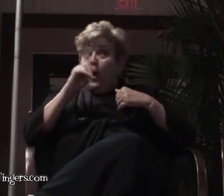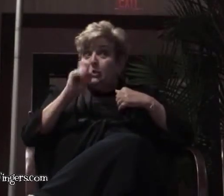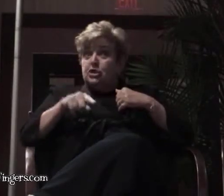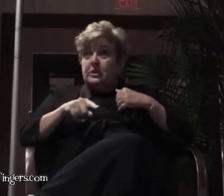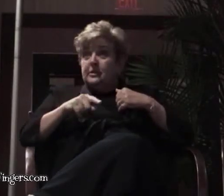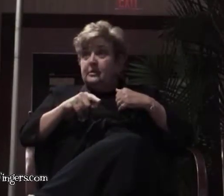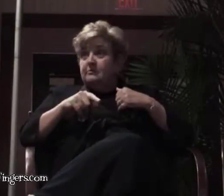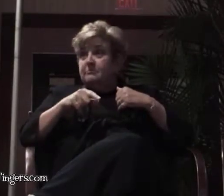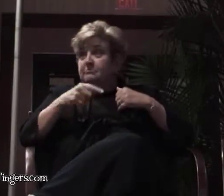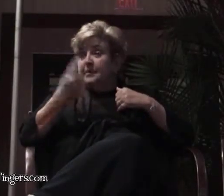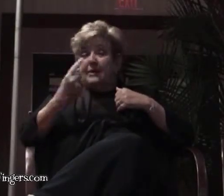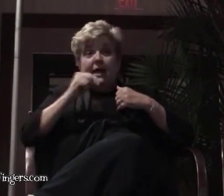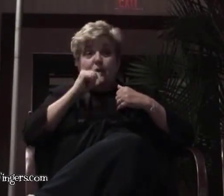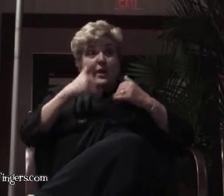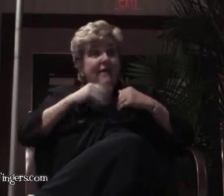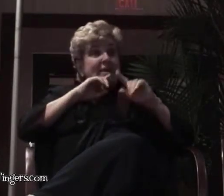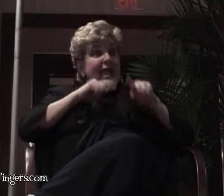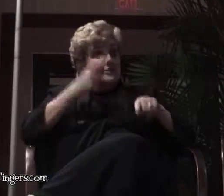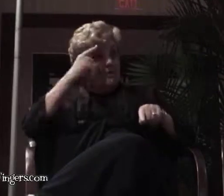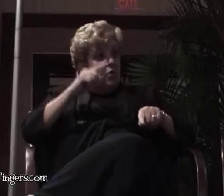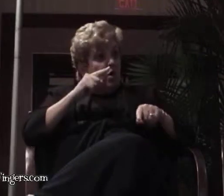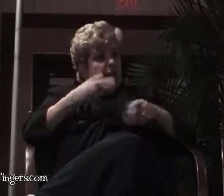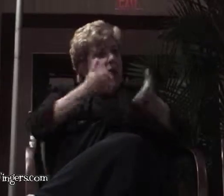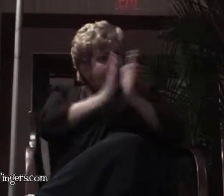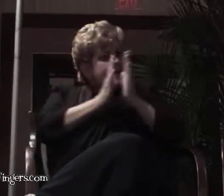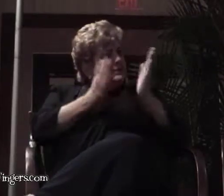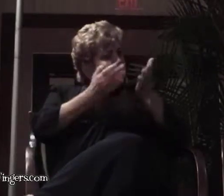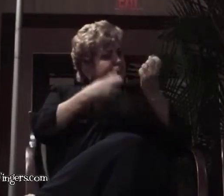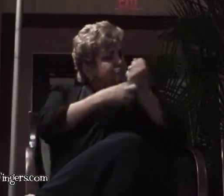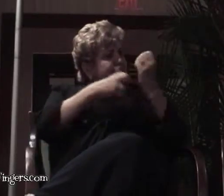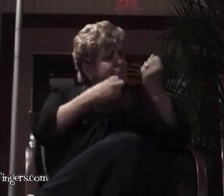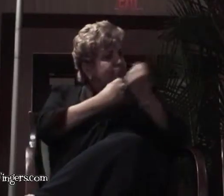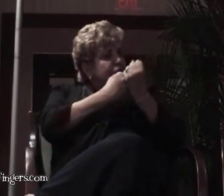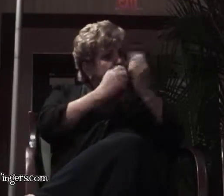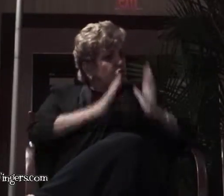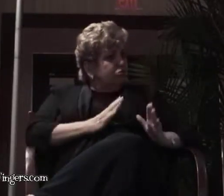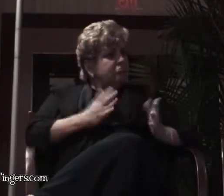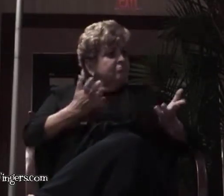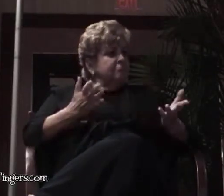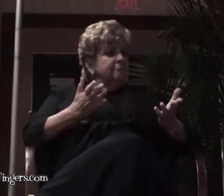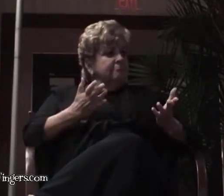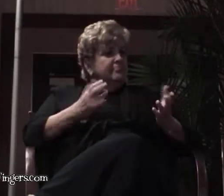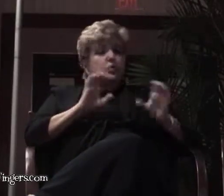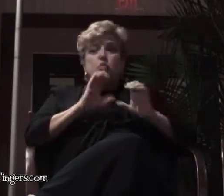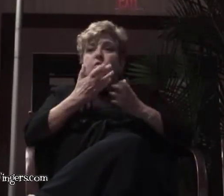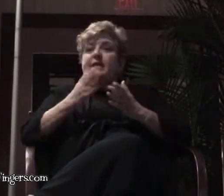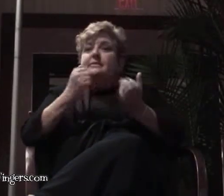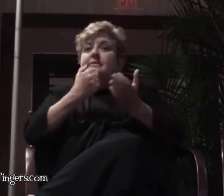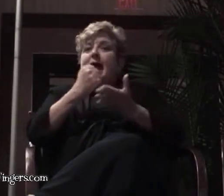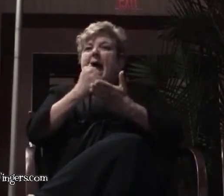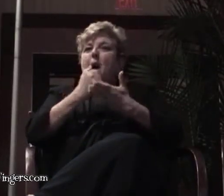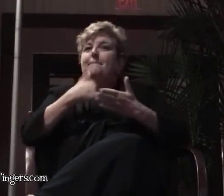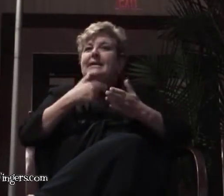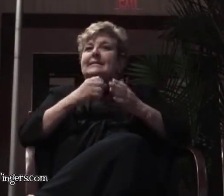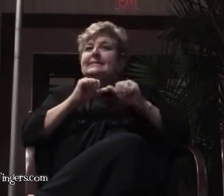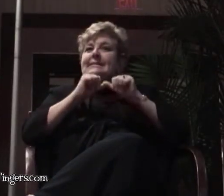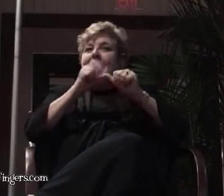answers for, to help me stay sober those first few months. And they said that I probably should get the big book and read